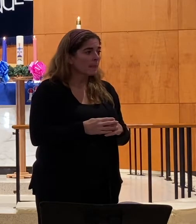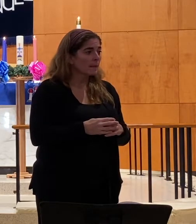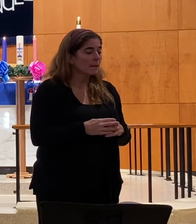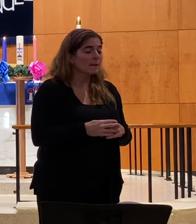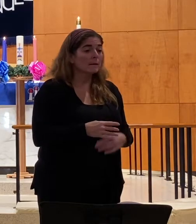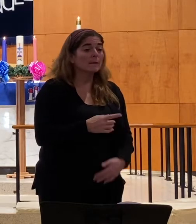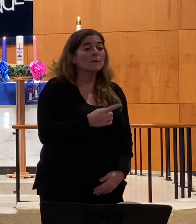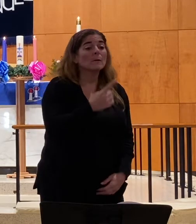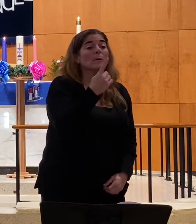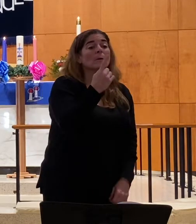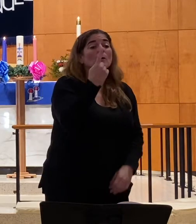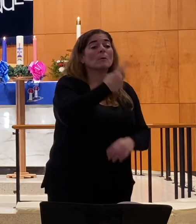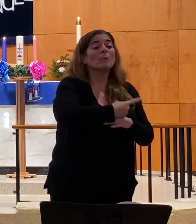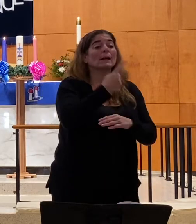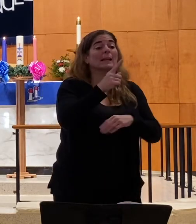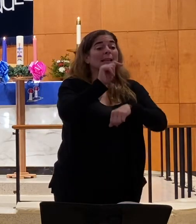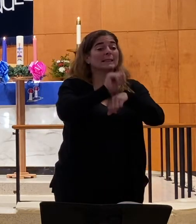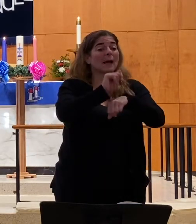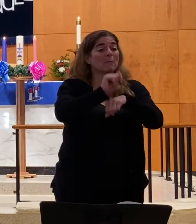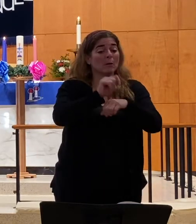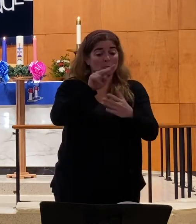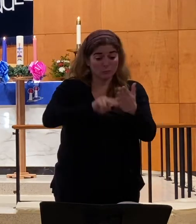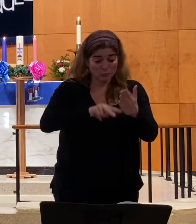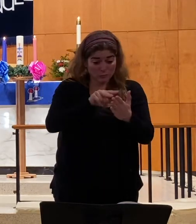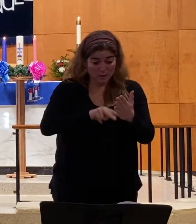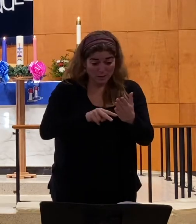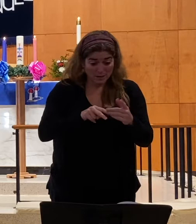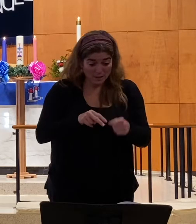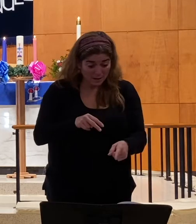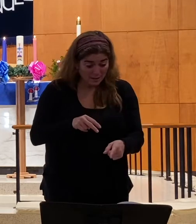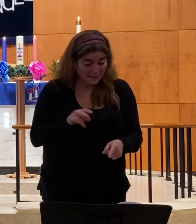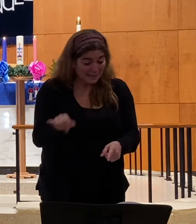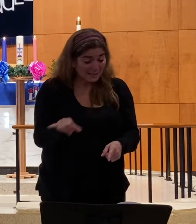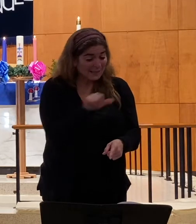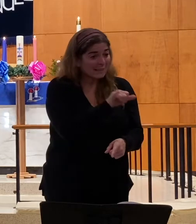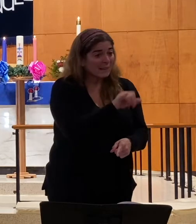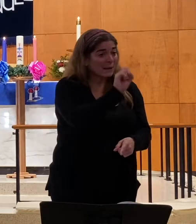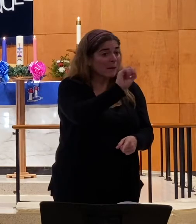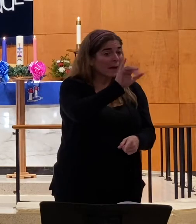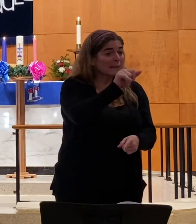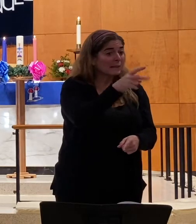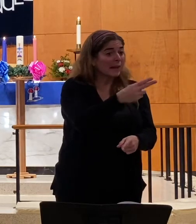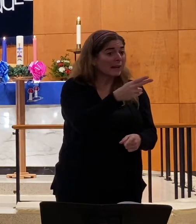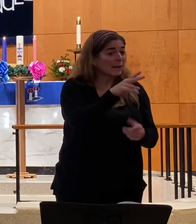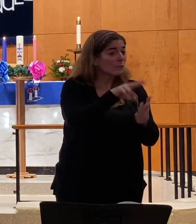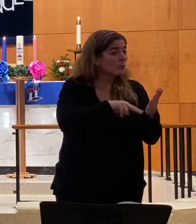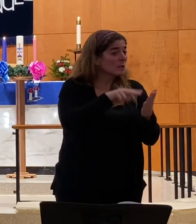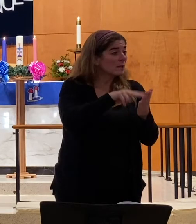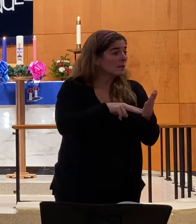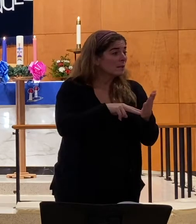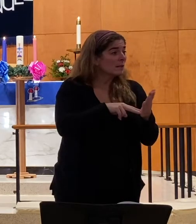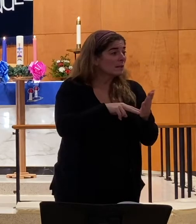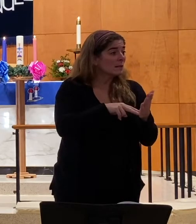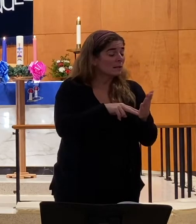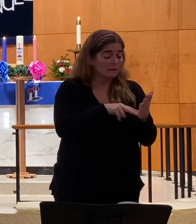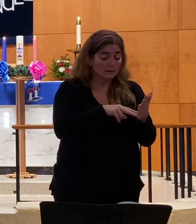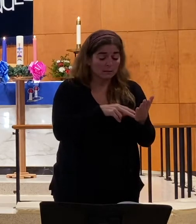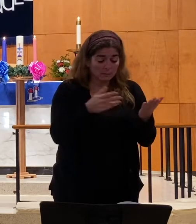hometown synagogue this very lesson that we just heard from Isaiah 61. And